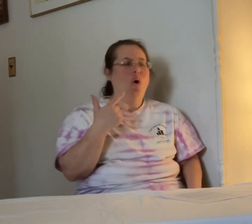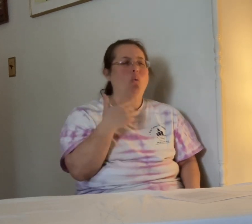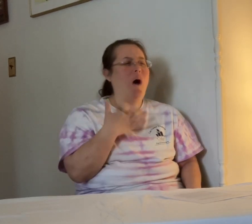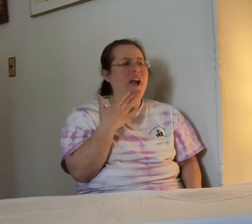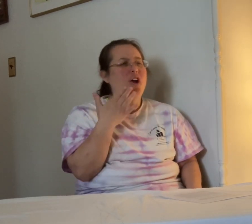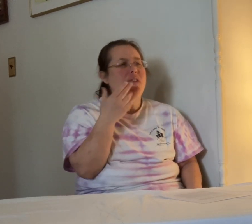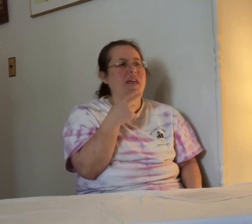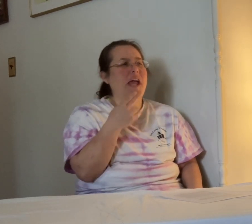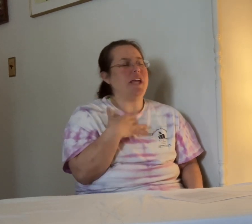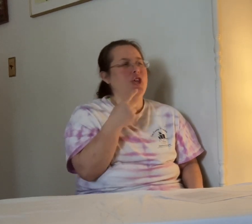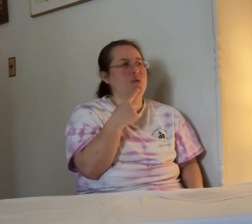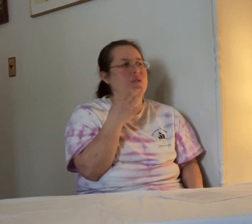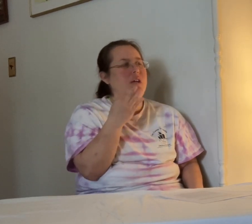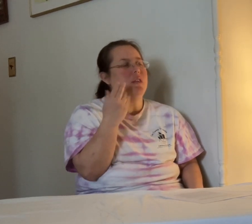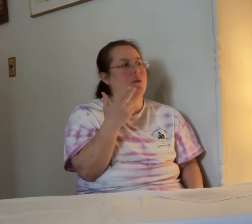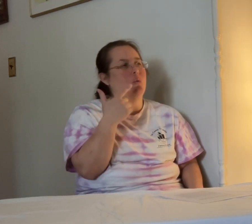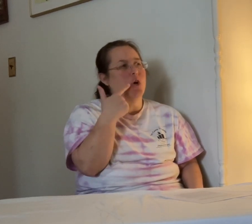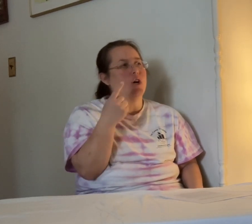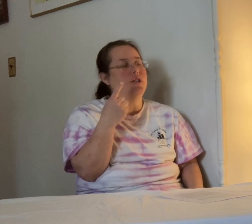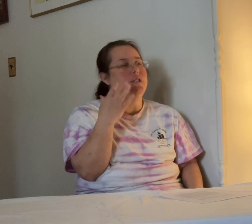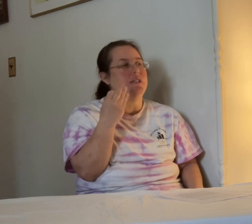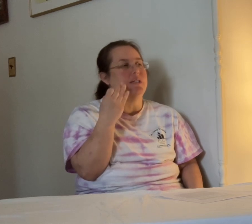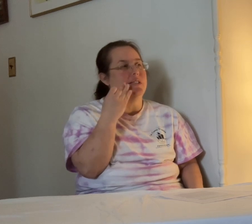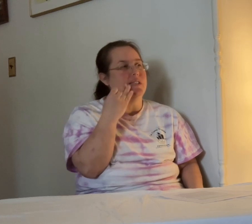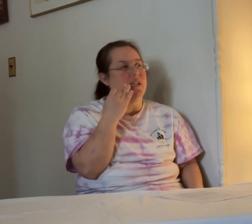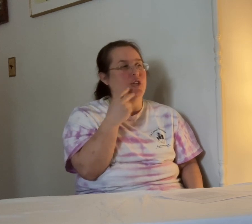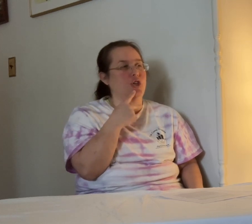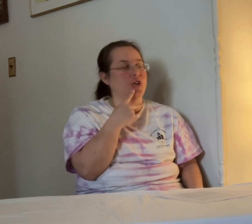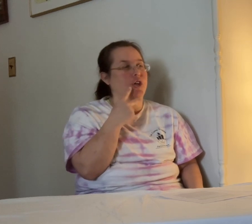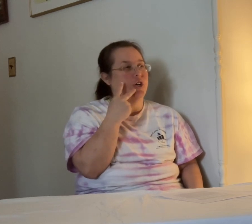Why are they using the word secure?